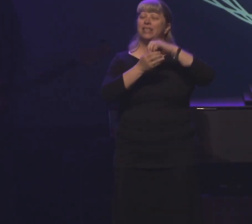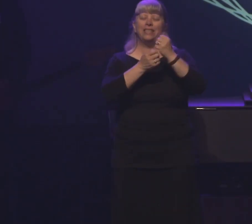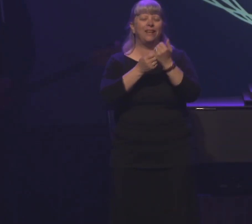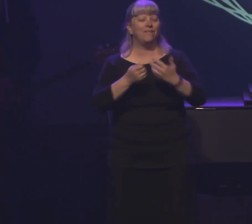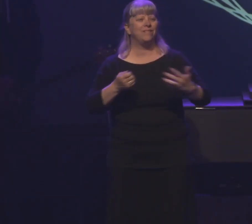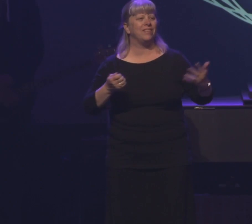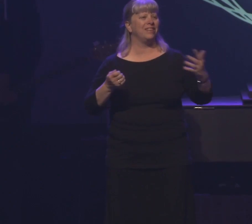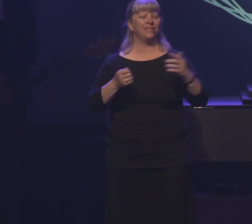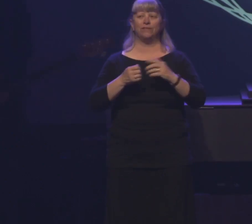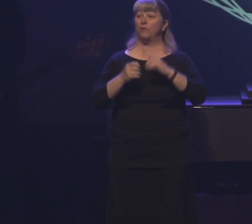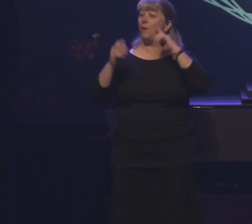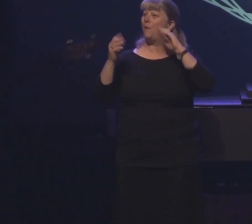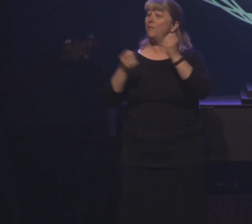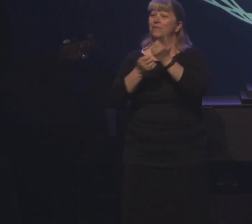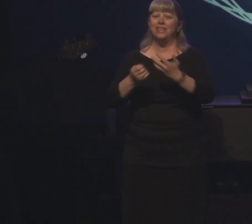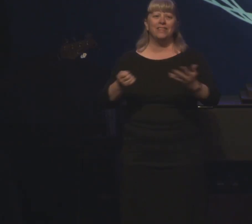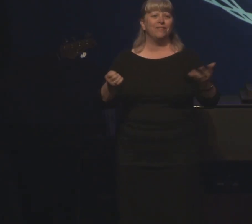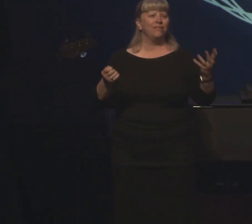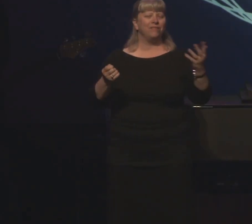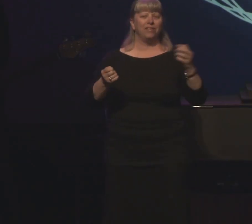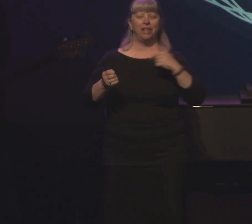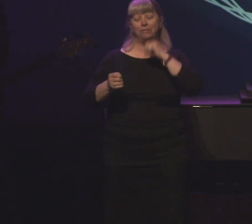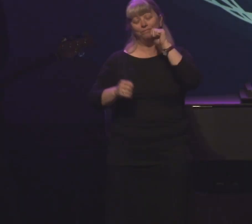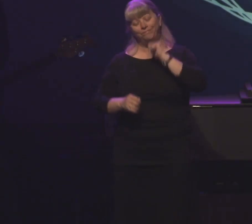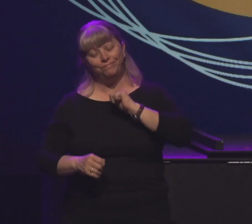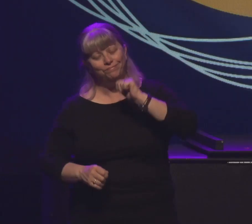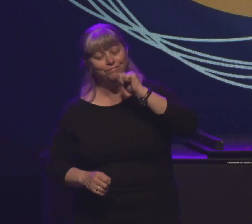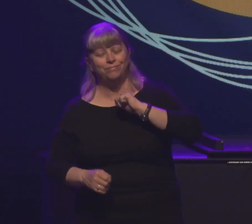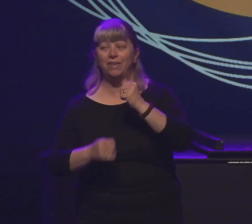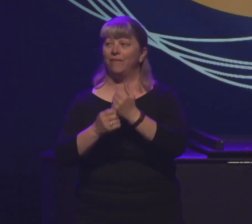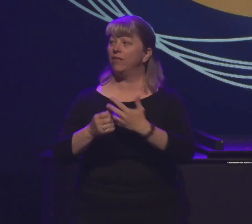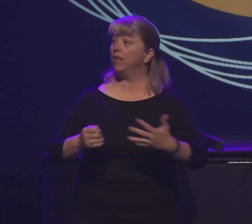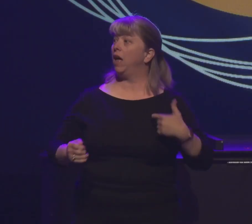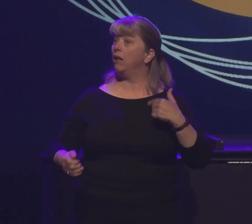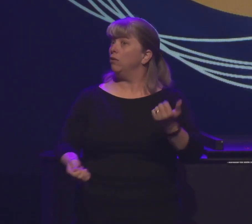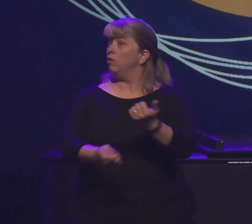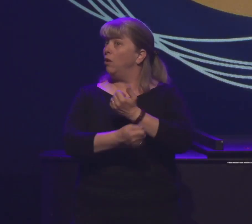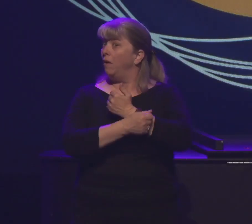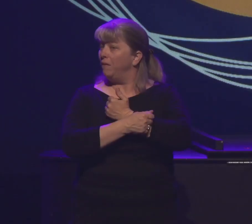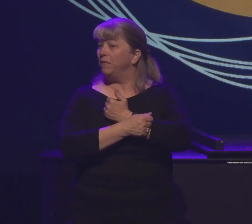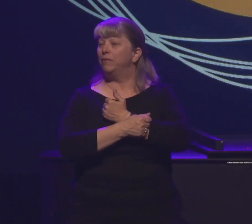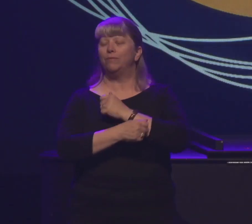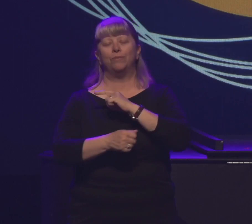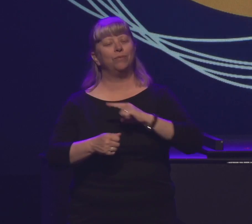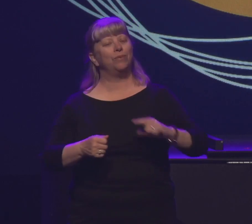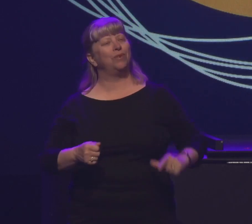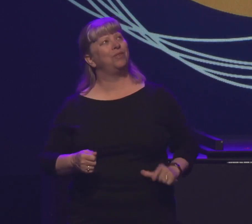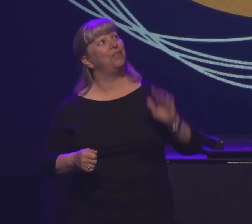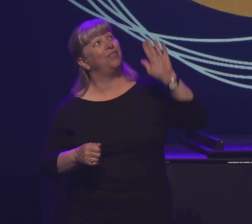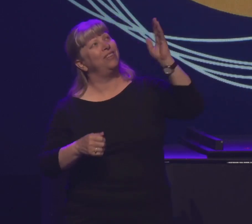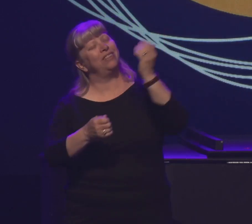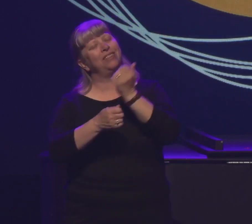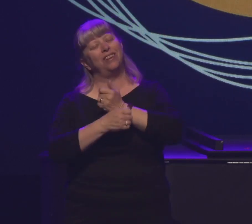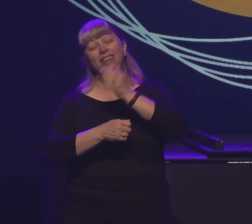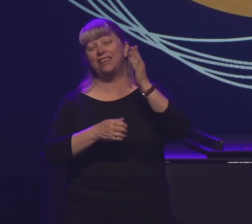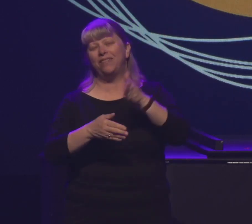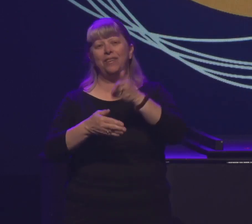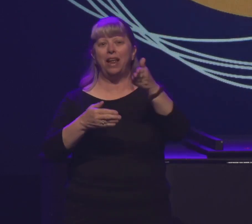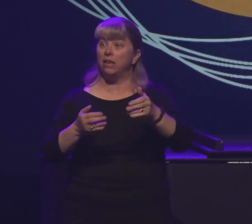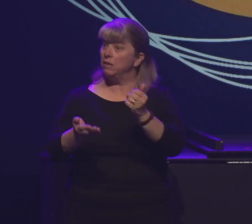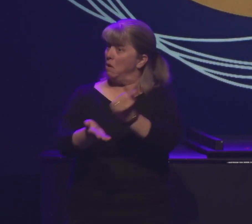things, hopes all things, endures all things. And love, well, Lord, your love never ends.